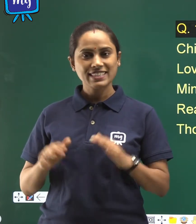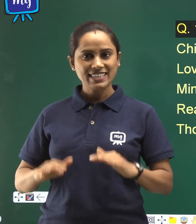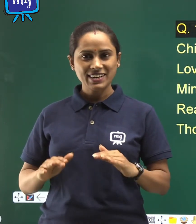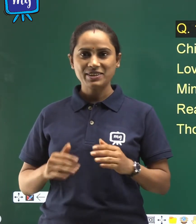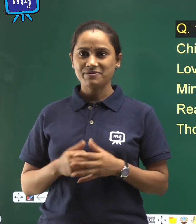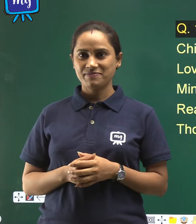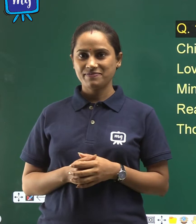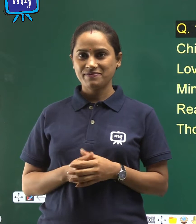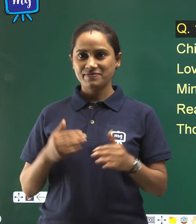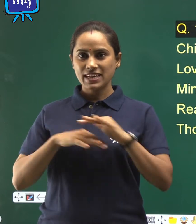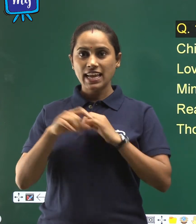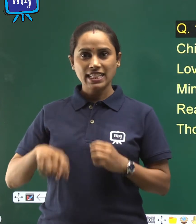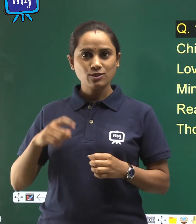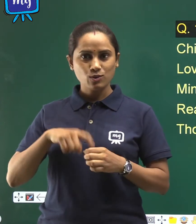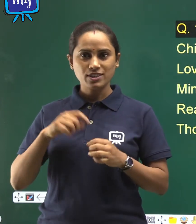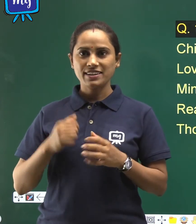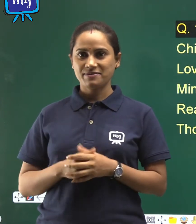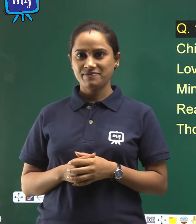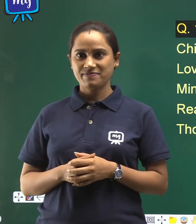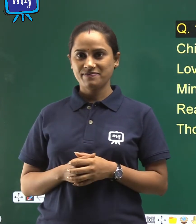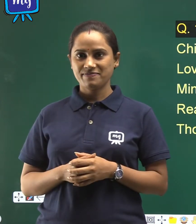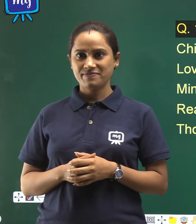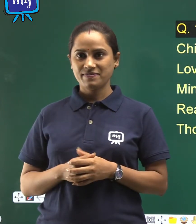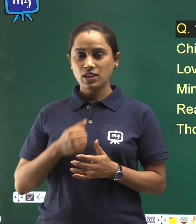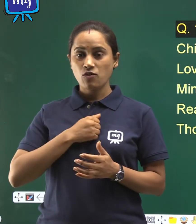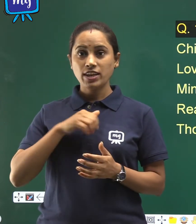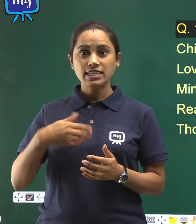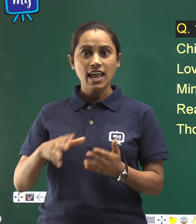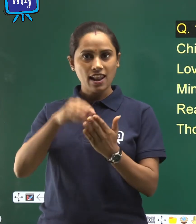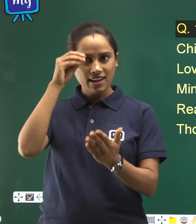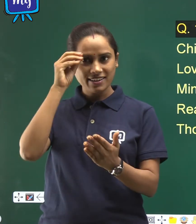Children, in this question, we shall learn